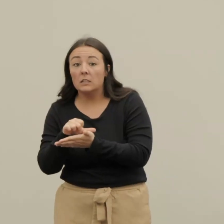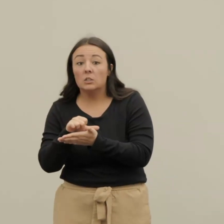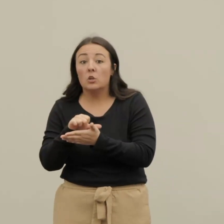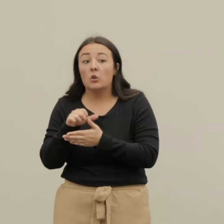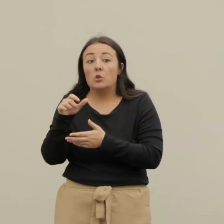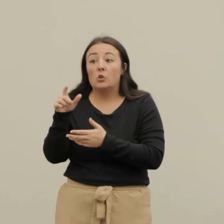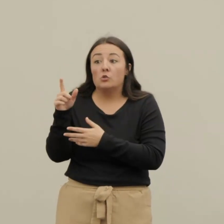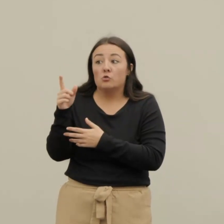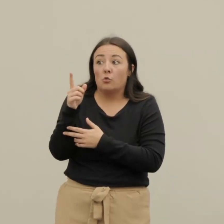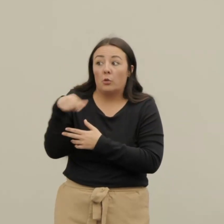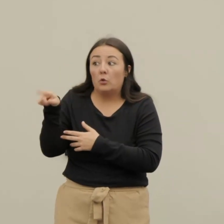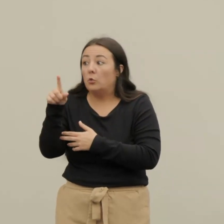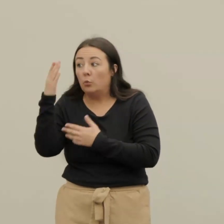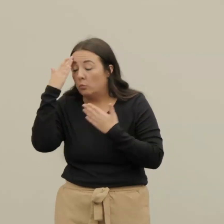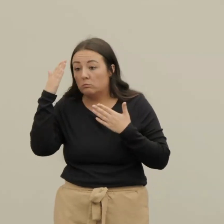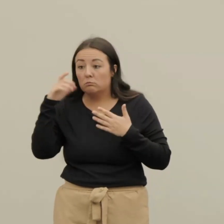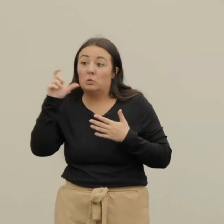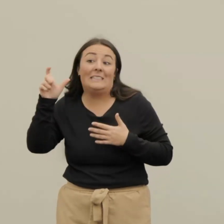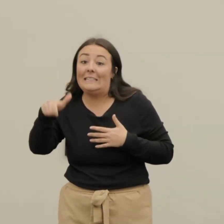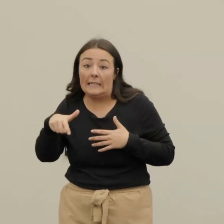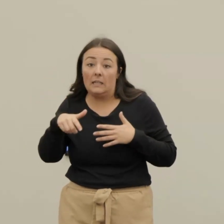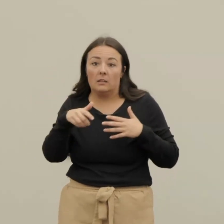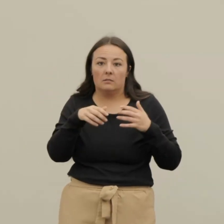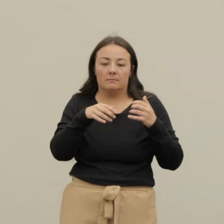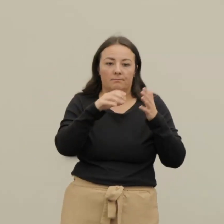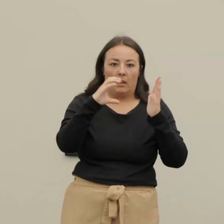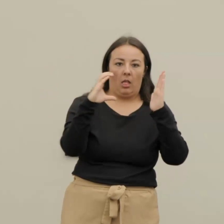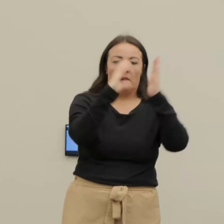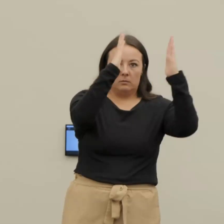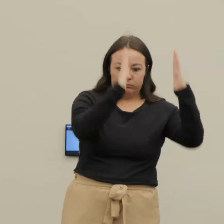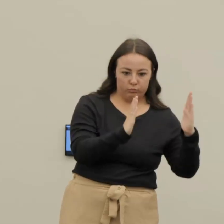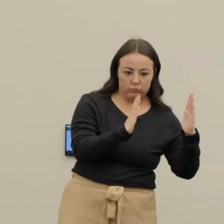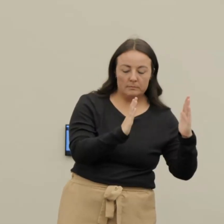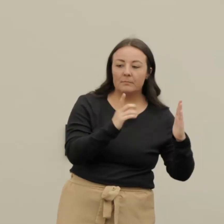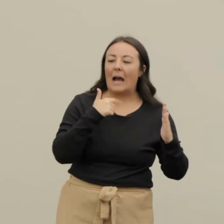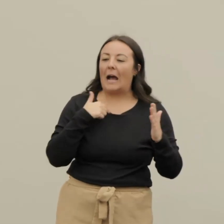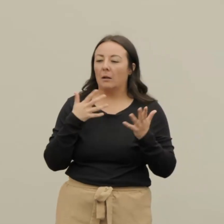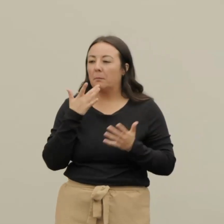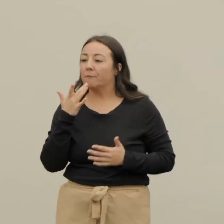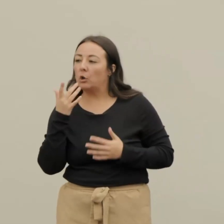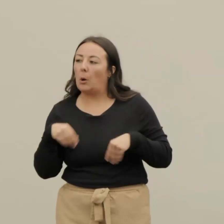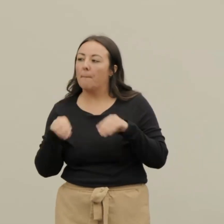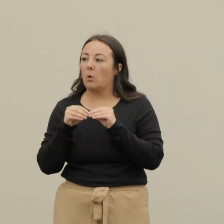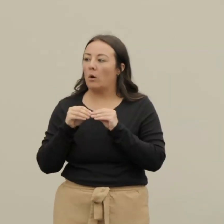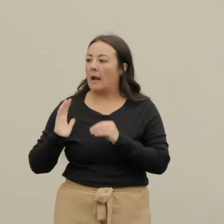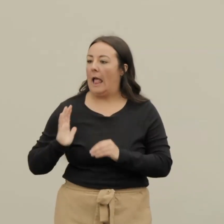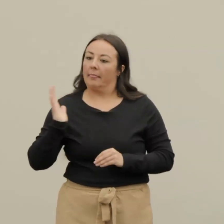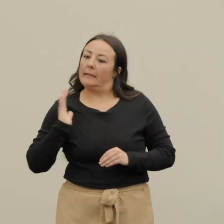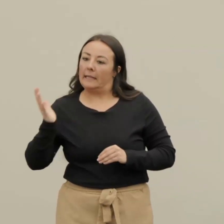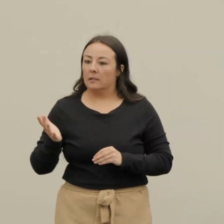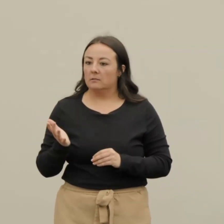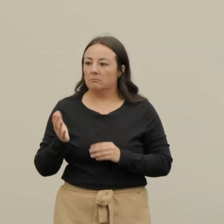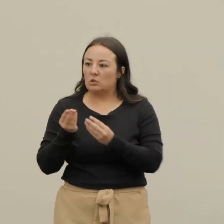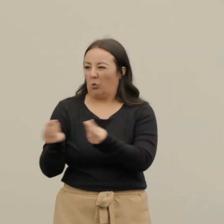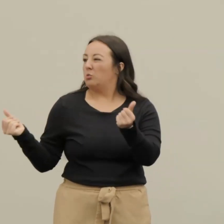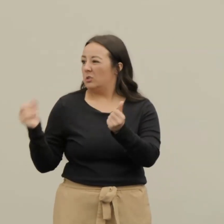wouldn't need to do the right justification. I hear what you're saying, but I want a more elegant solution. Do you think that might meet your need?